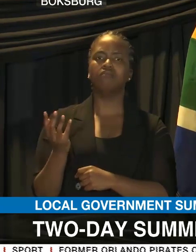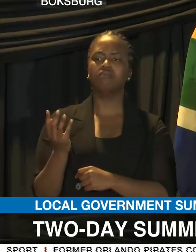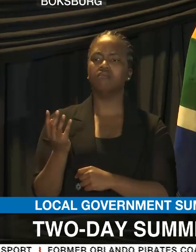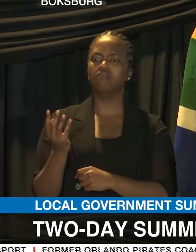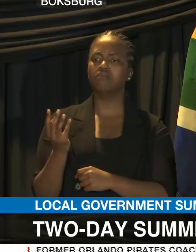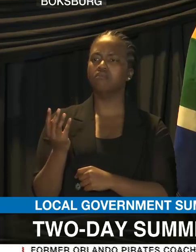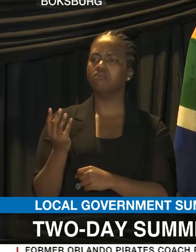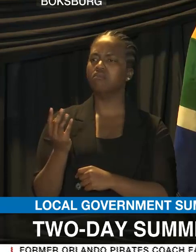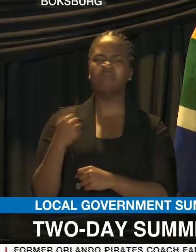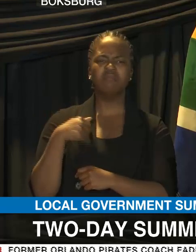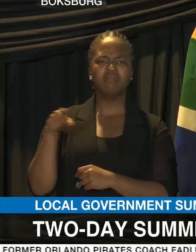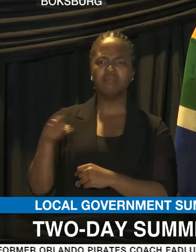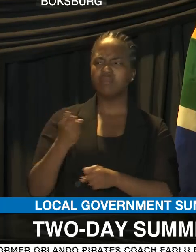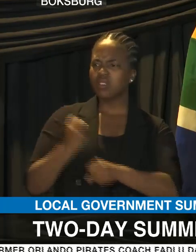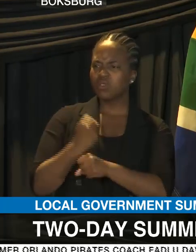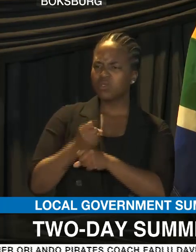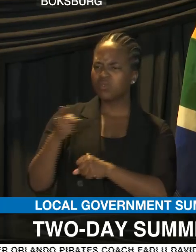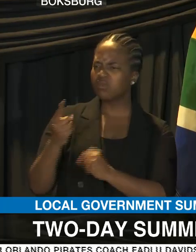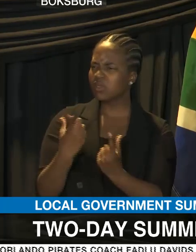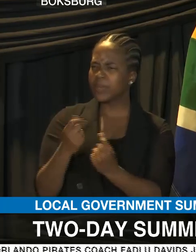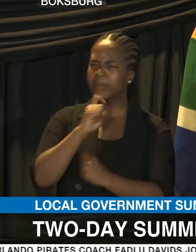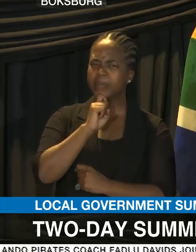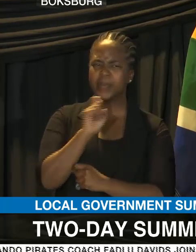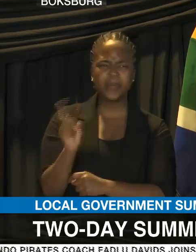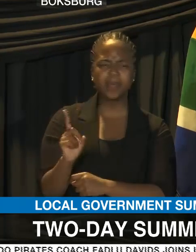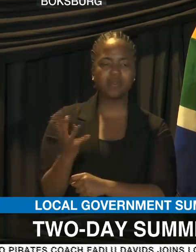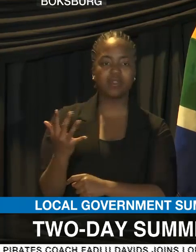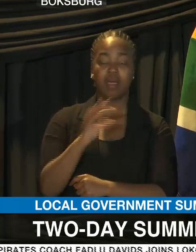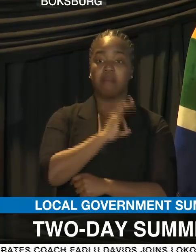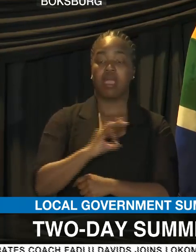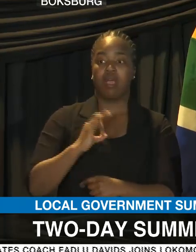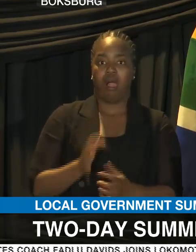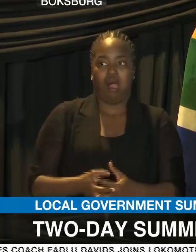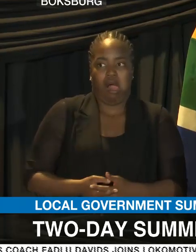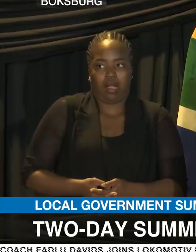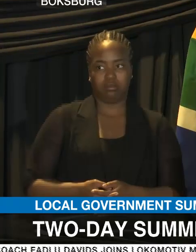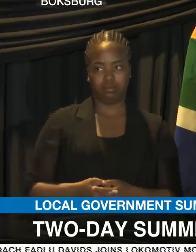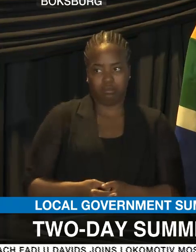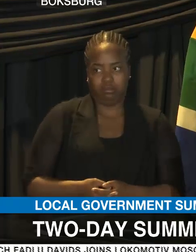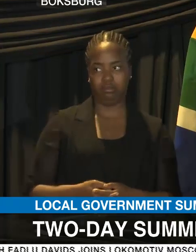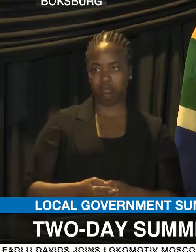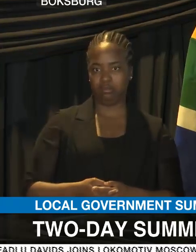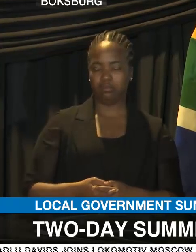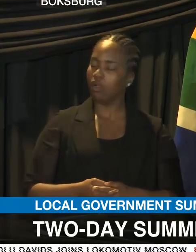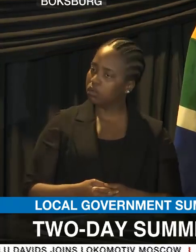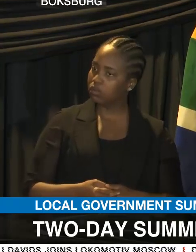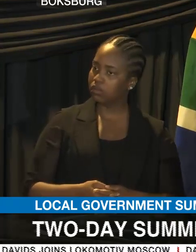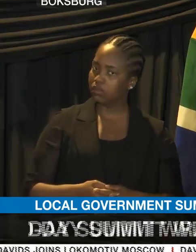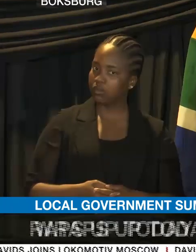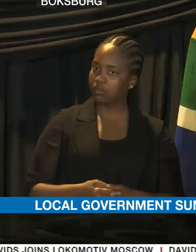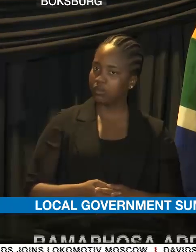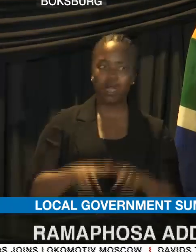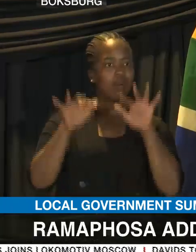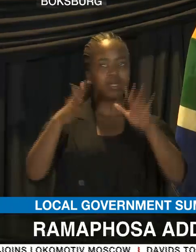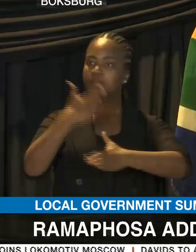what products do they make in this facility? The mayor did not know. And I asked, how many people